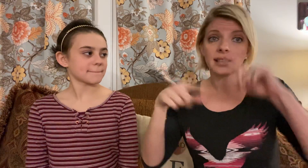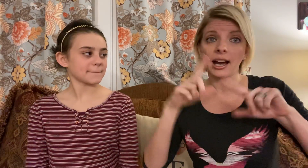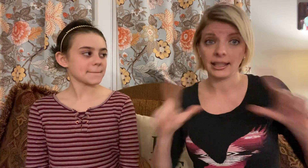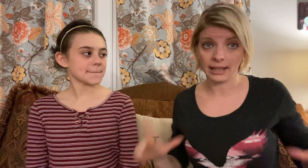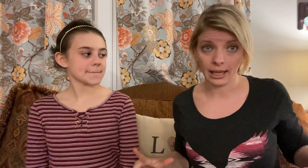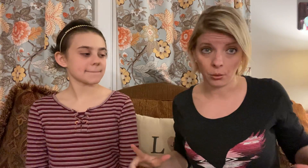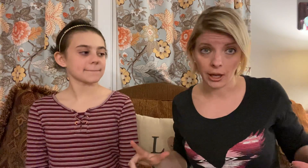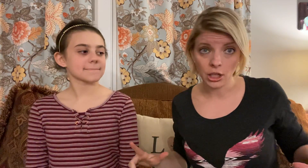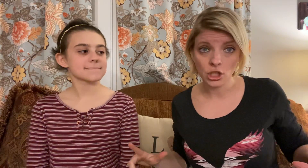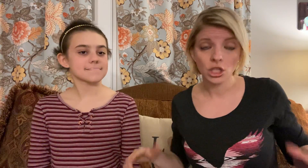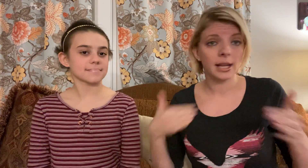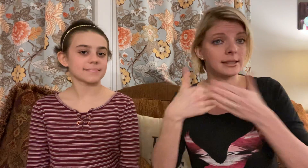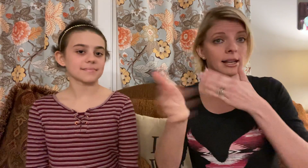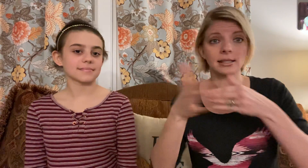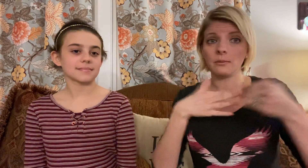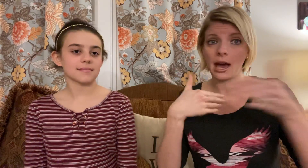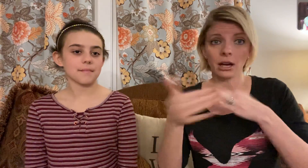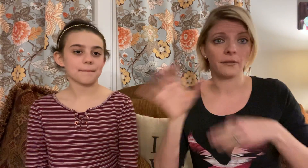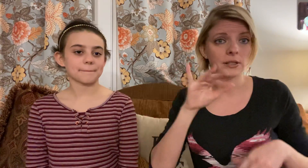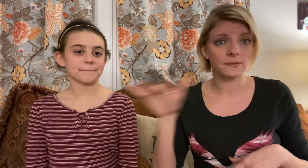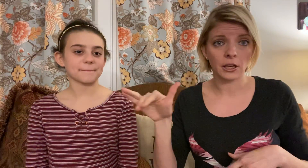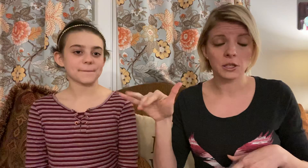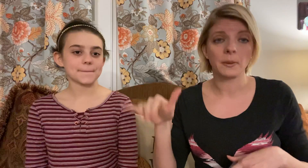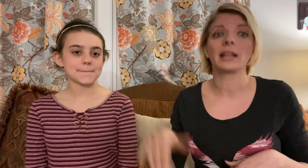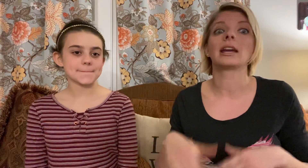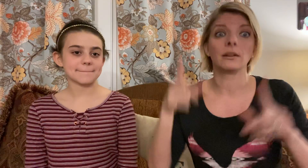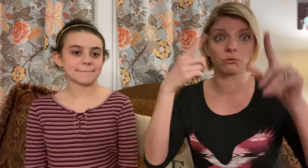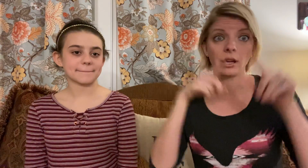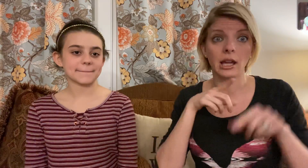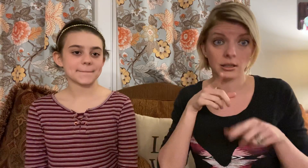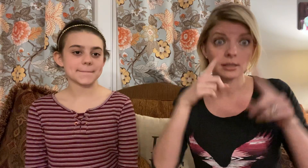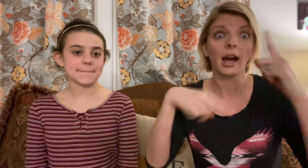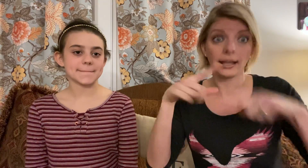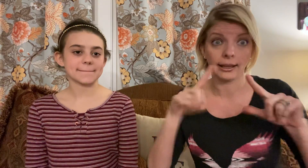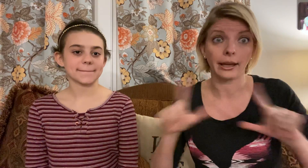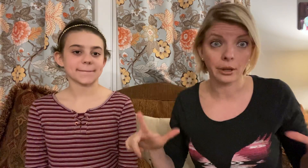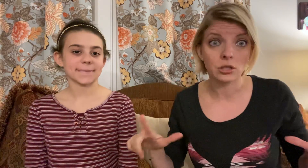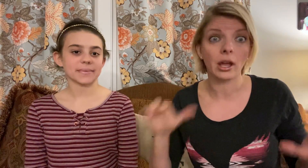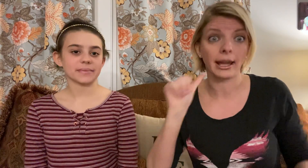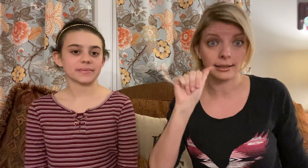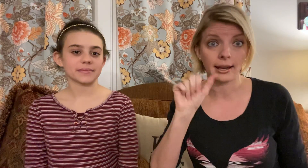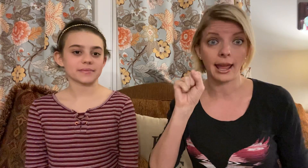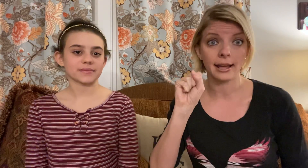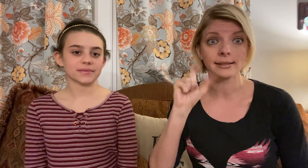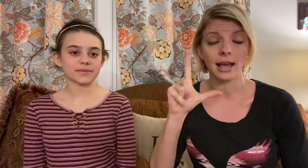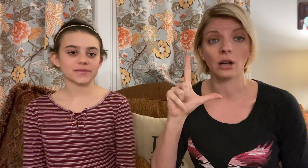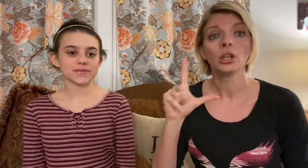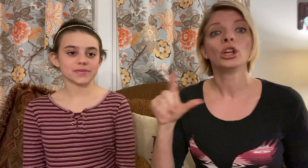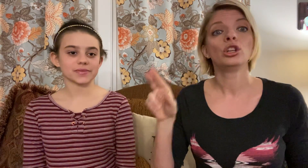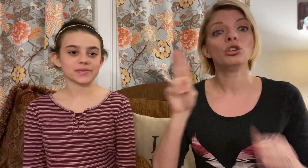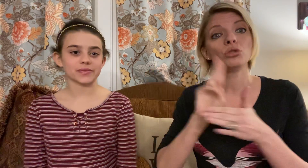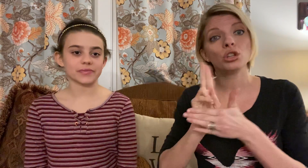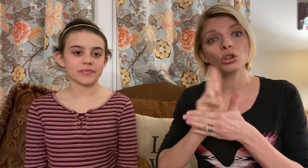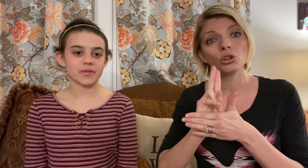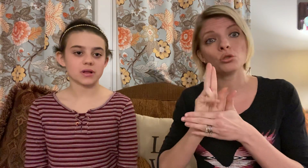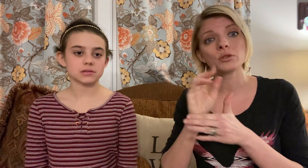sign language, it doesn't matter if it's finger spelling and sign language and in ASL, you use